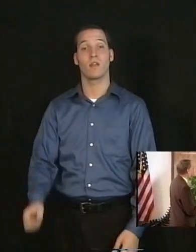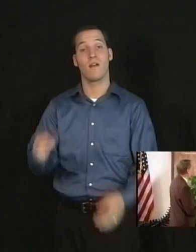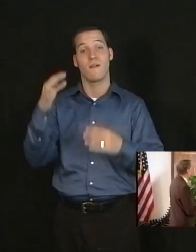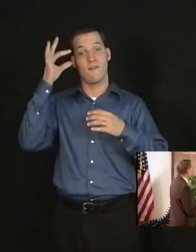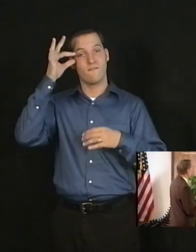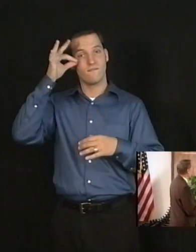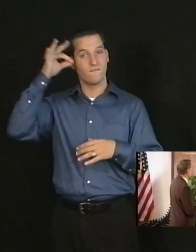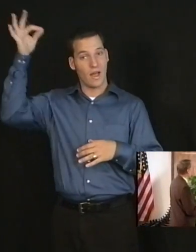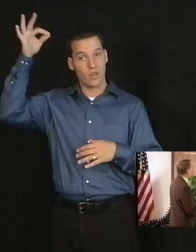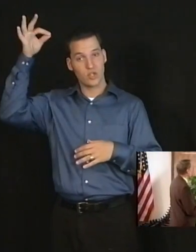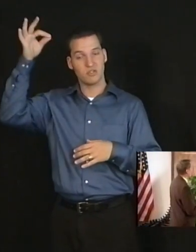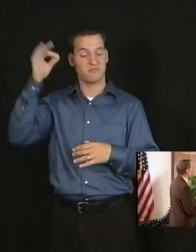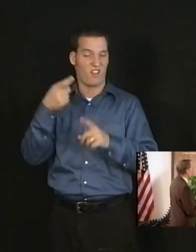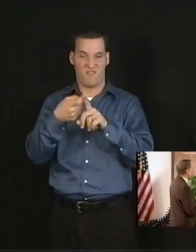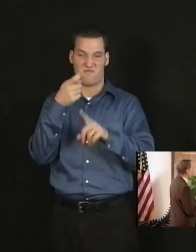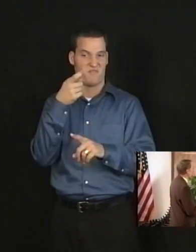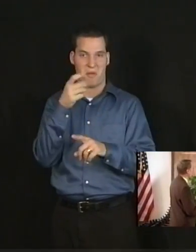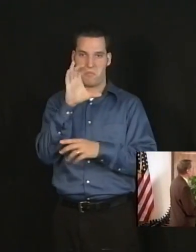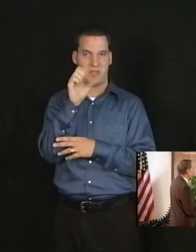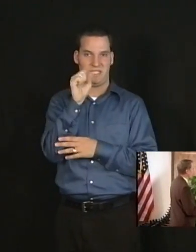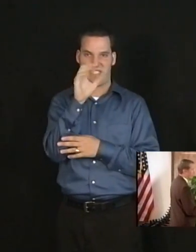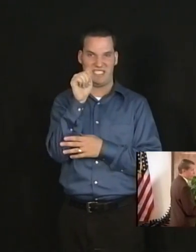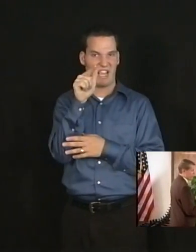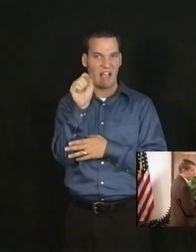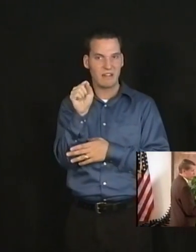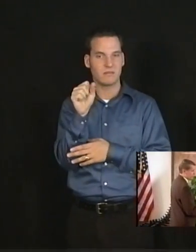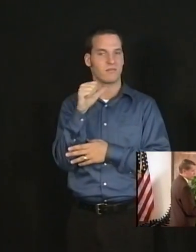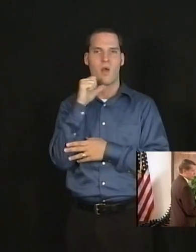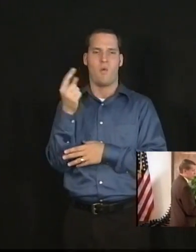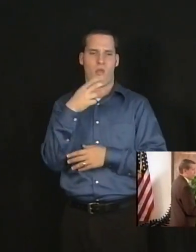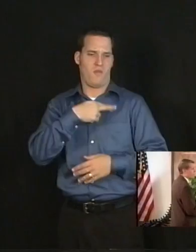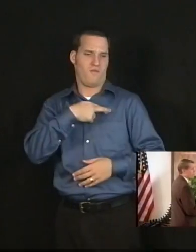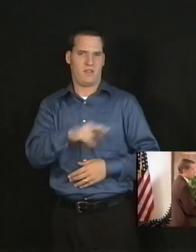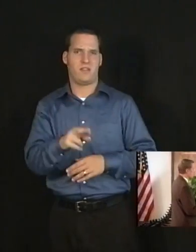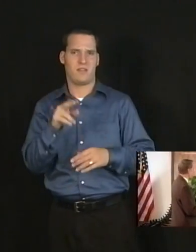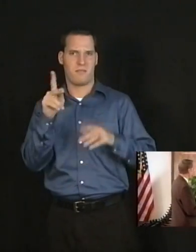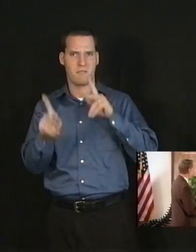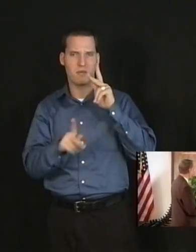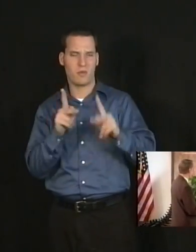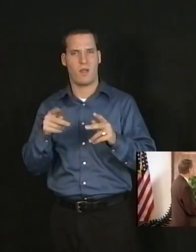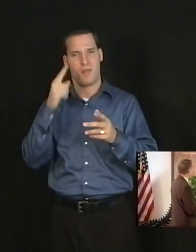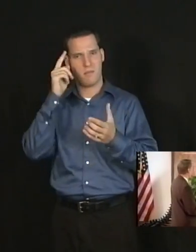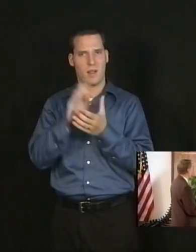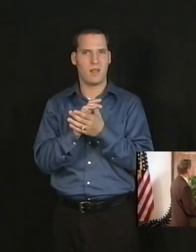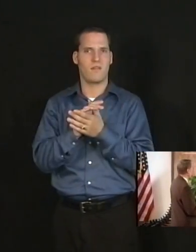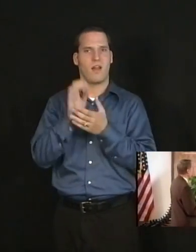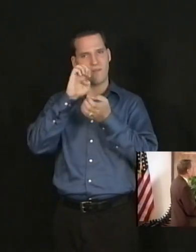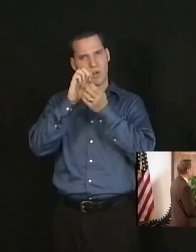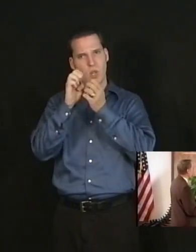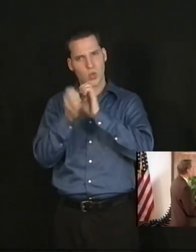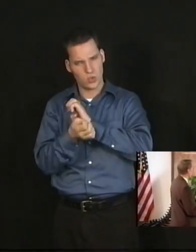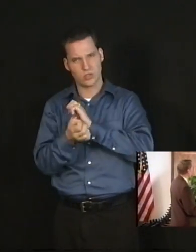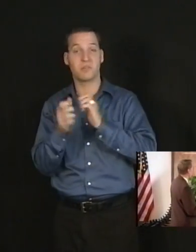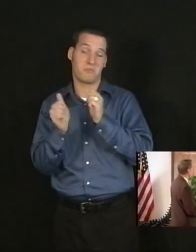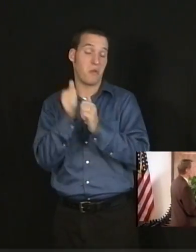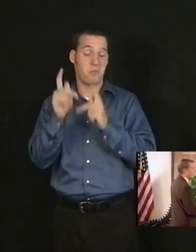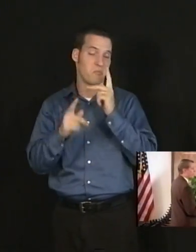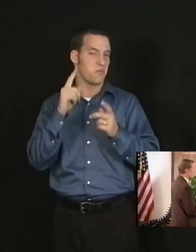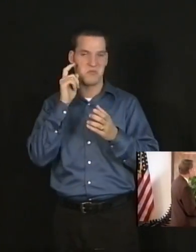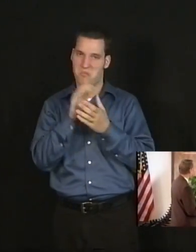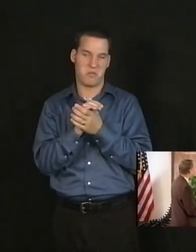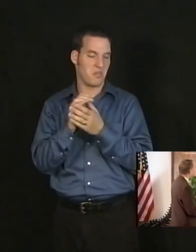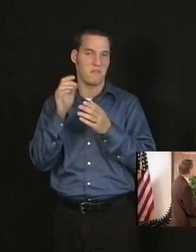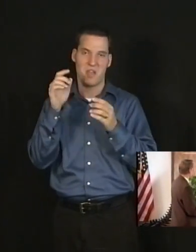scales. It's not just the religious fundamentalists who disbelieve in evolution. Most folks disbelieve in evolution. Evolution is not a light which illuminates